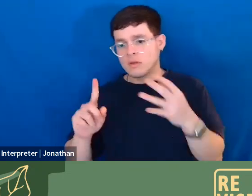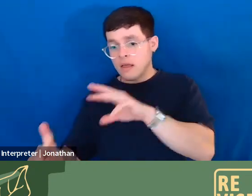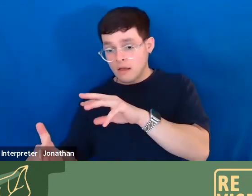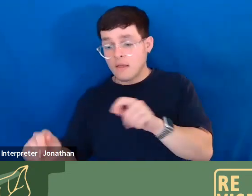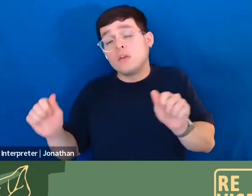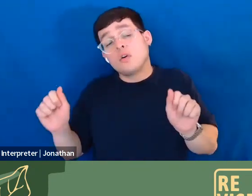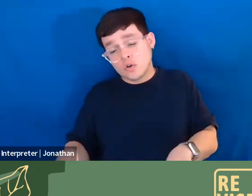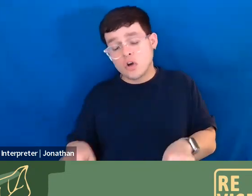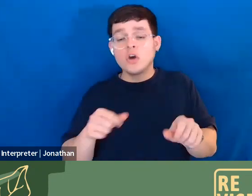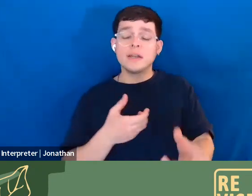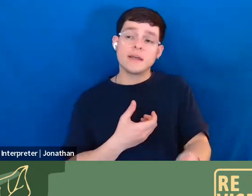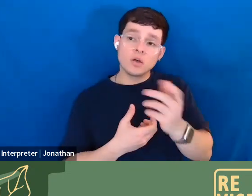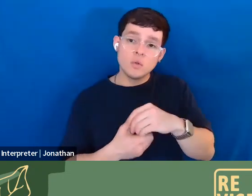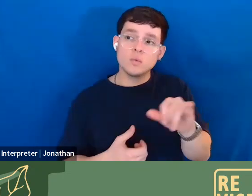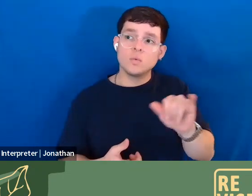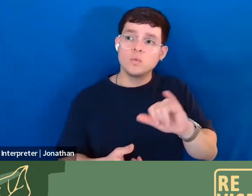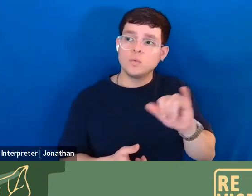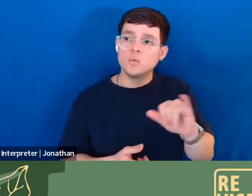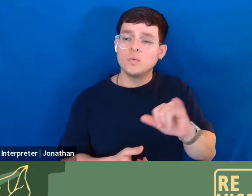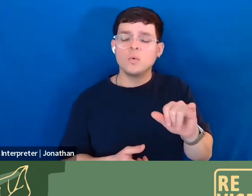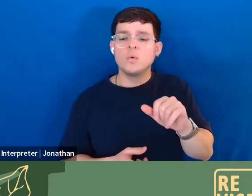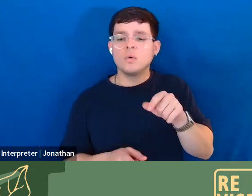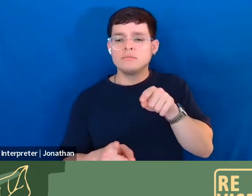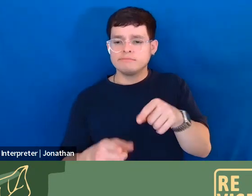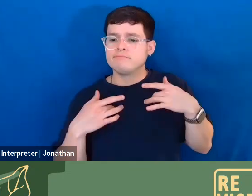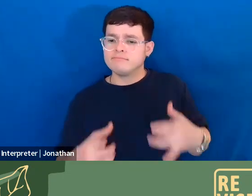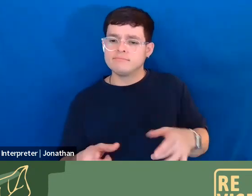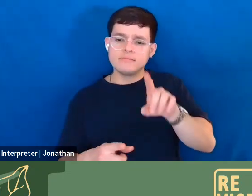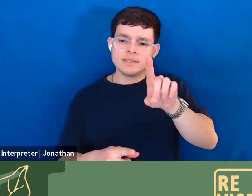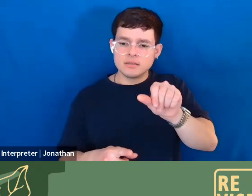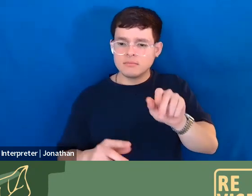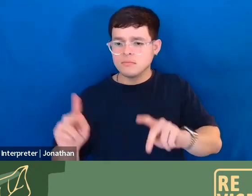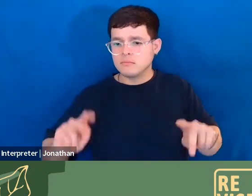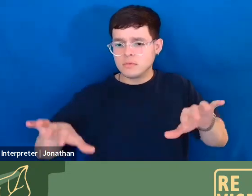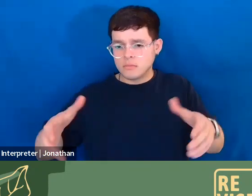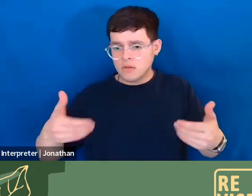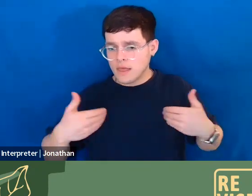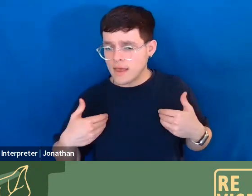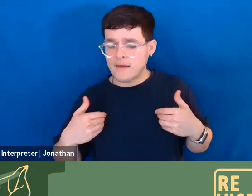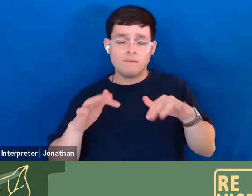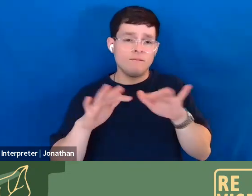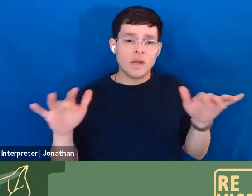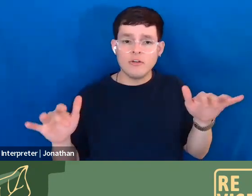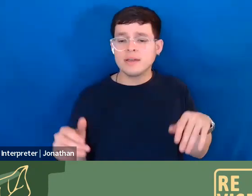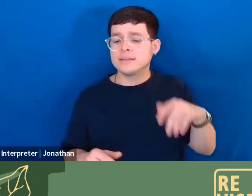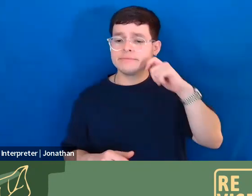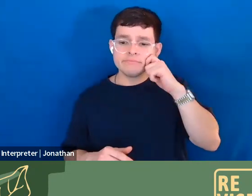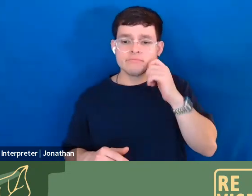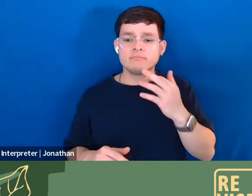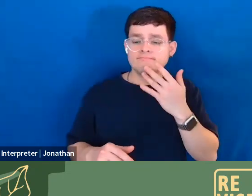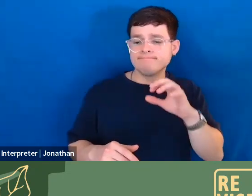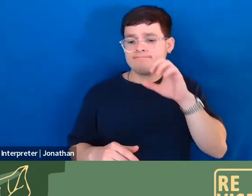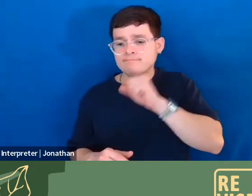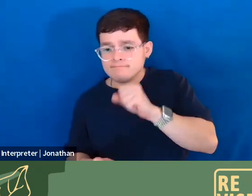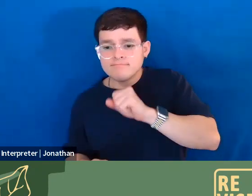and include those with disabilities, various demographic